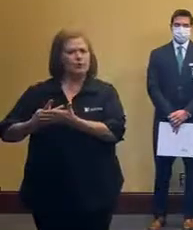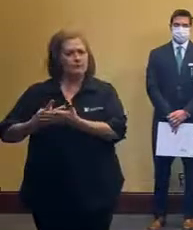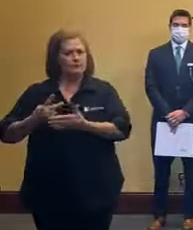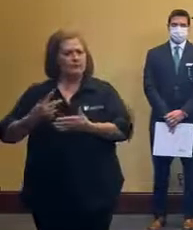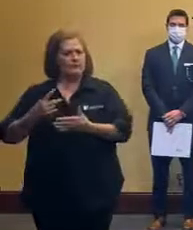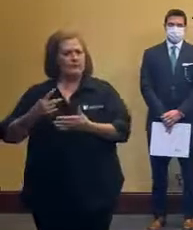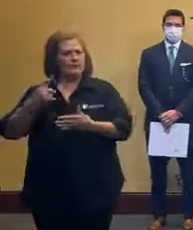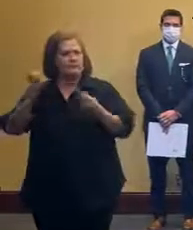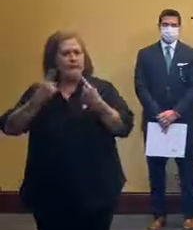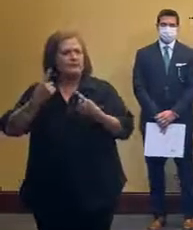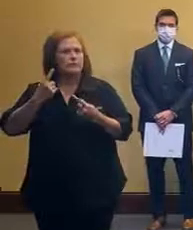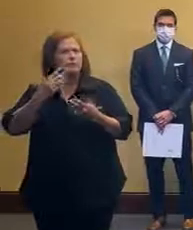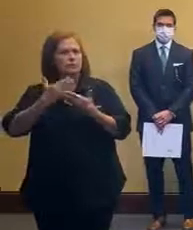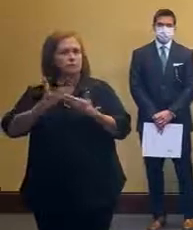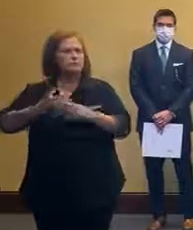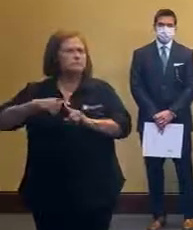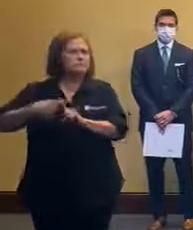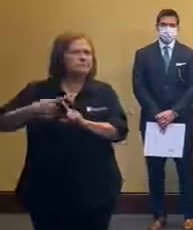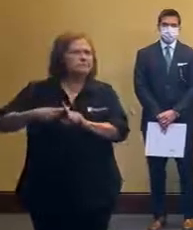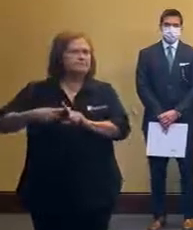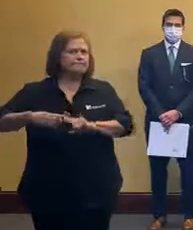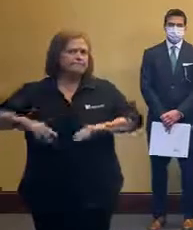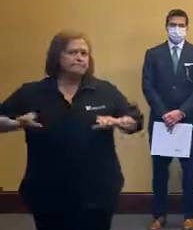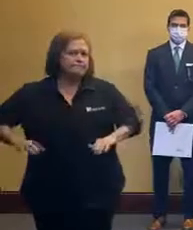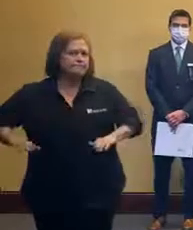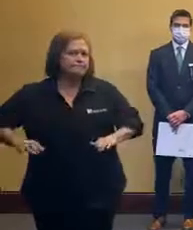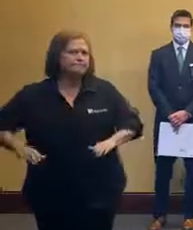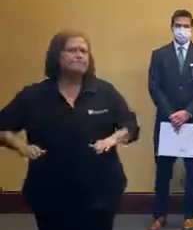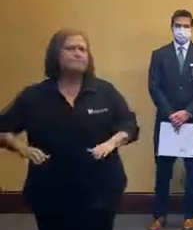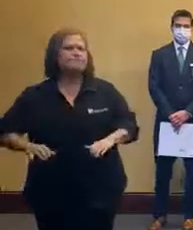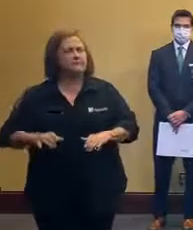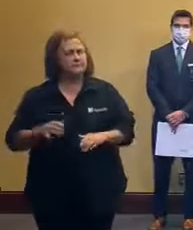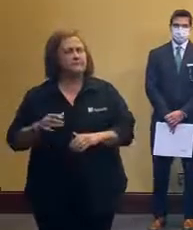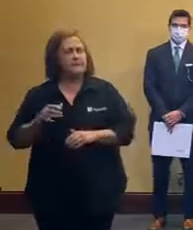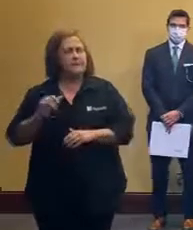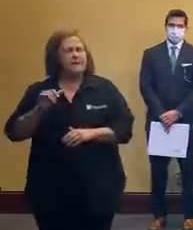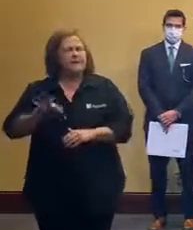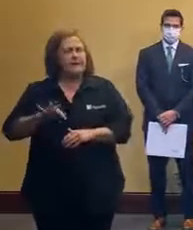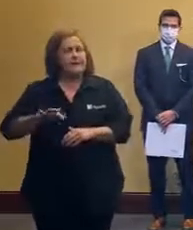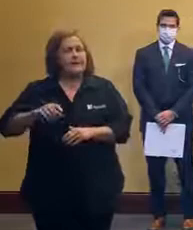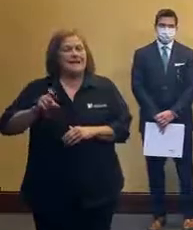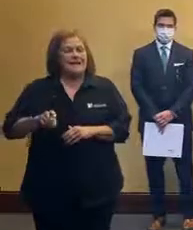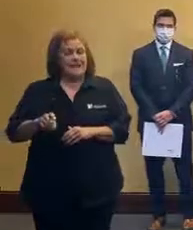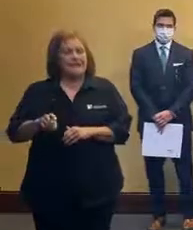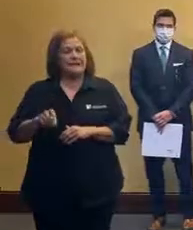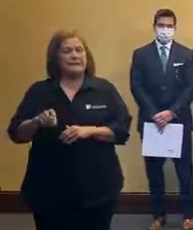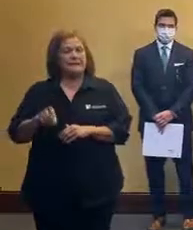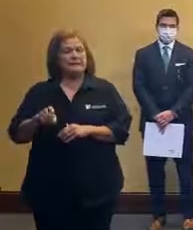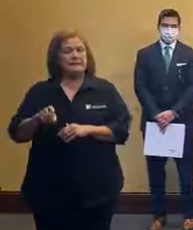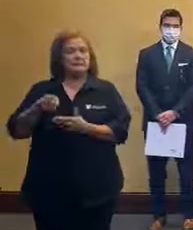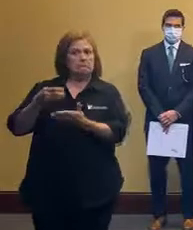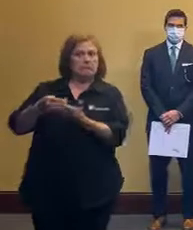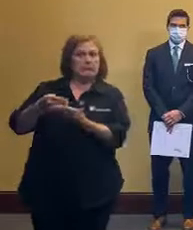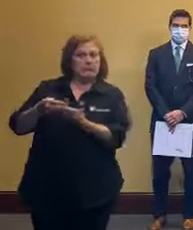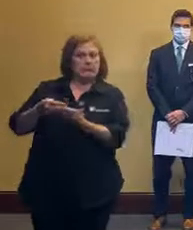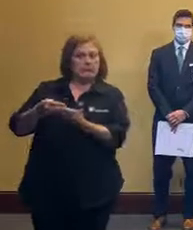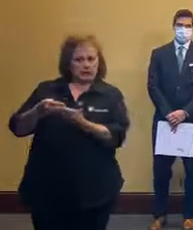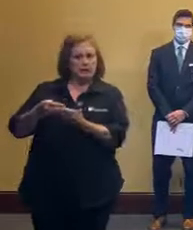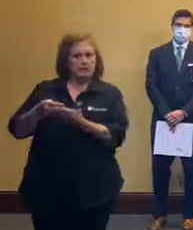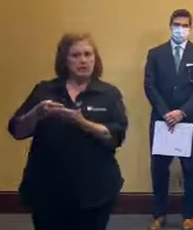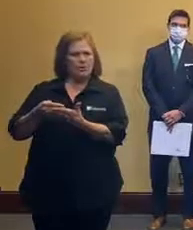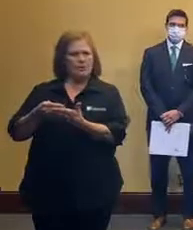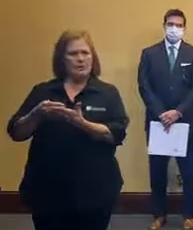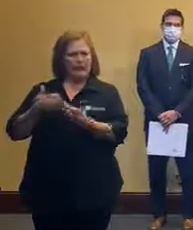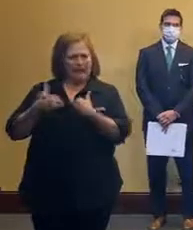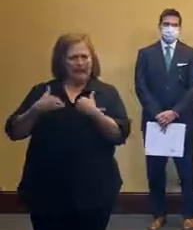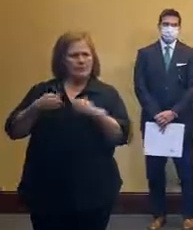our approach, being very proactive in our approach. So should we need cash flow, that we would have